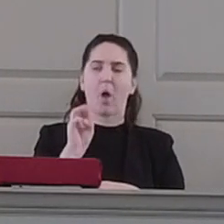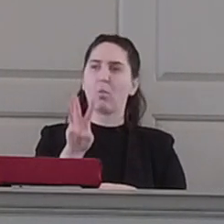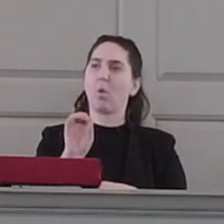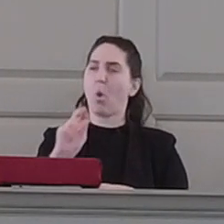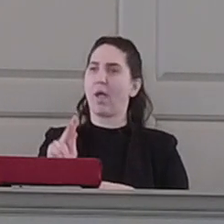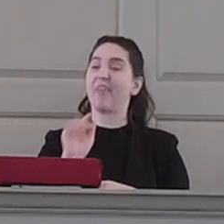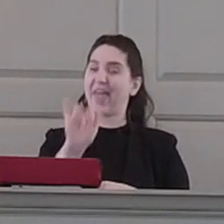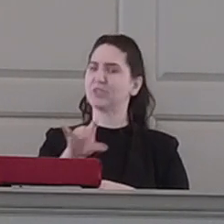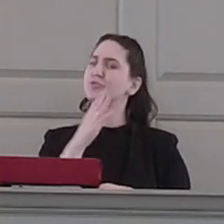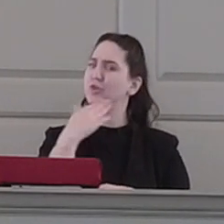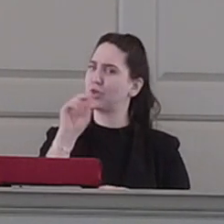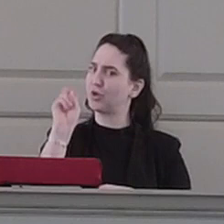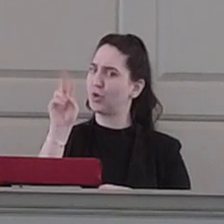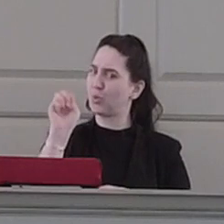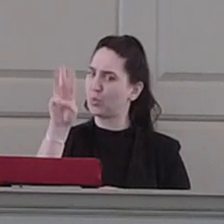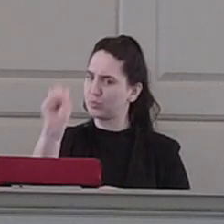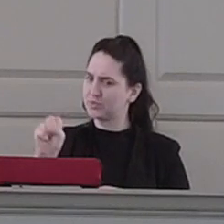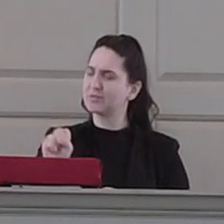This is good news.